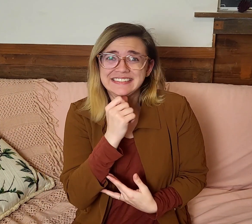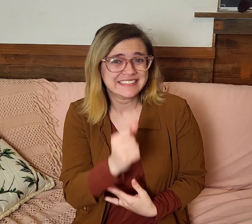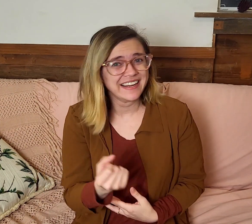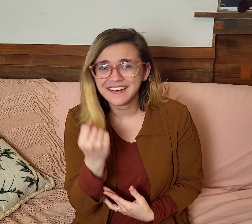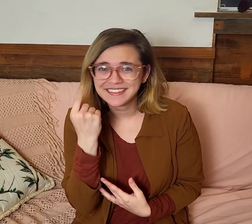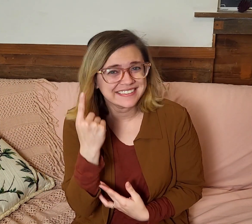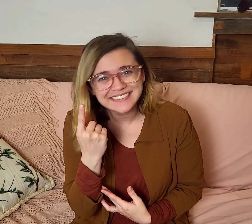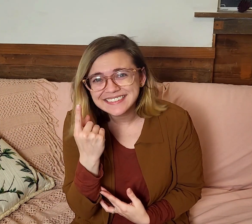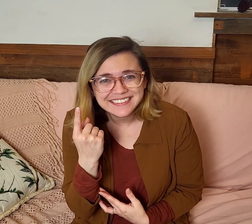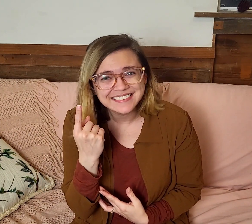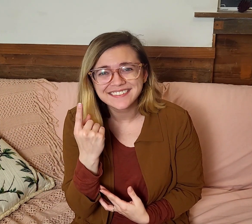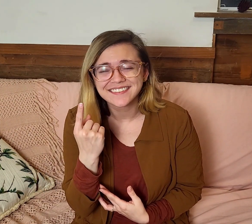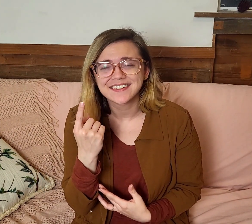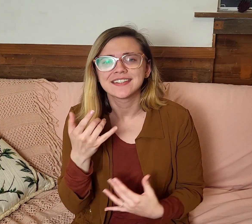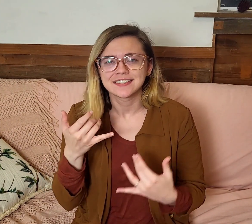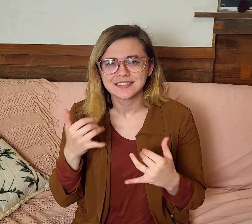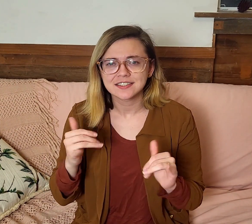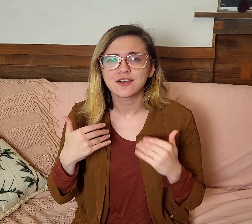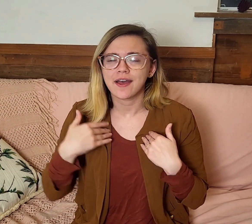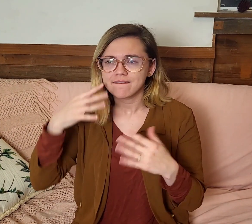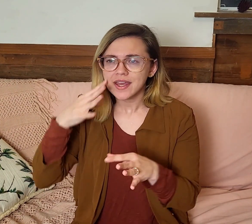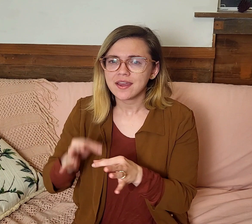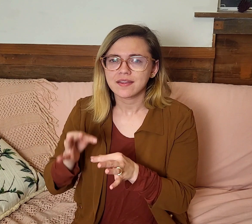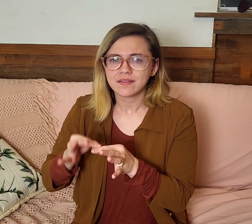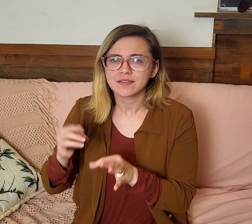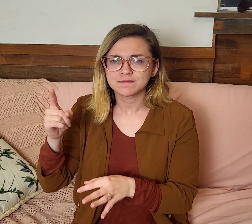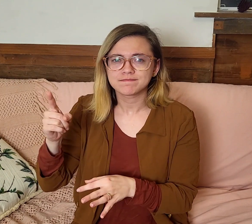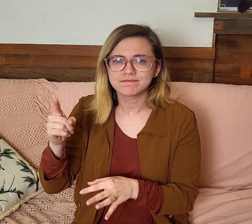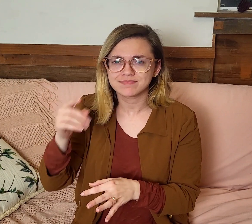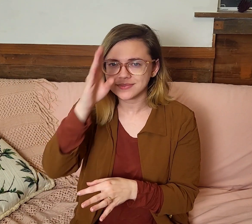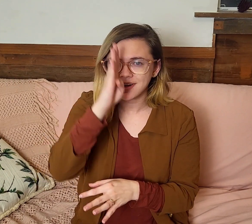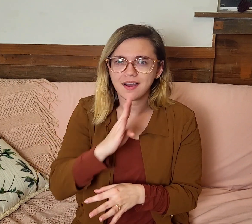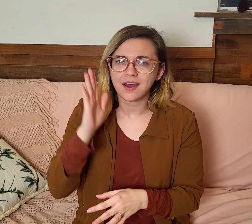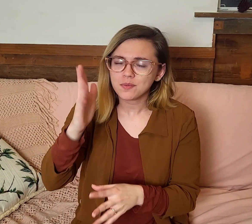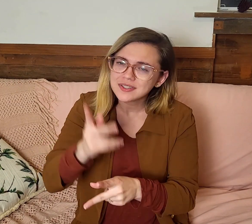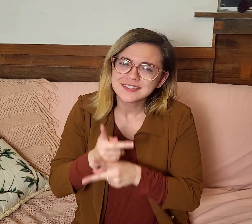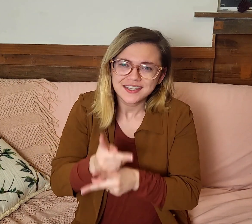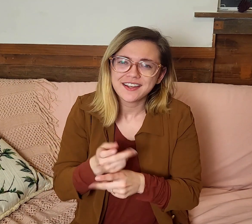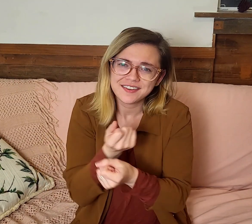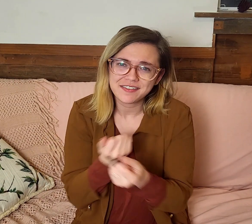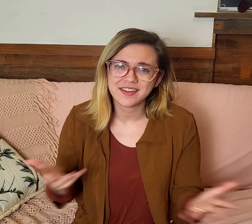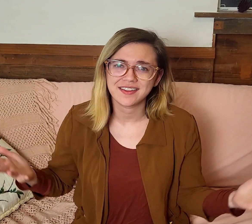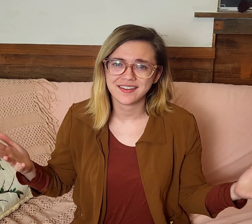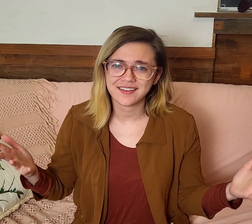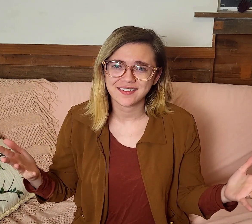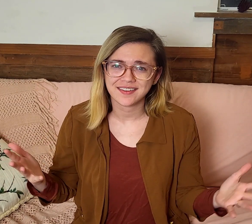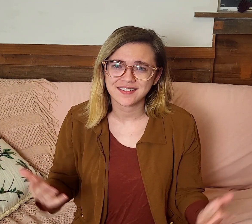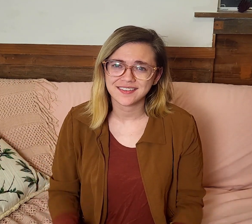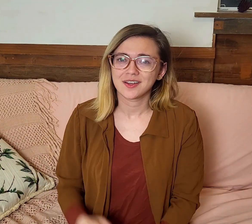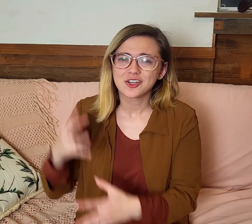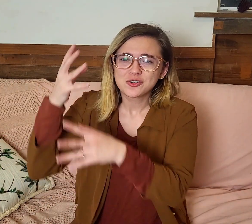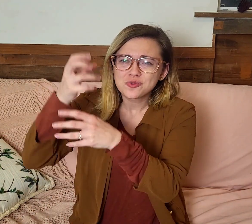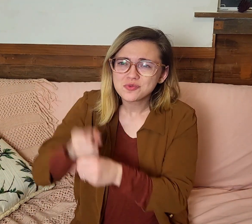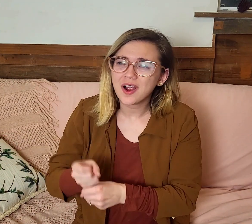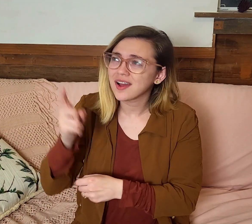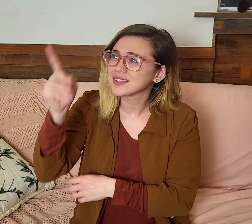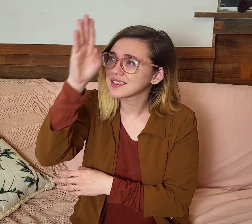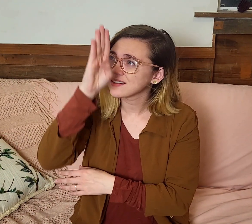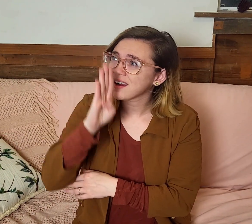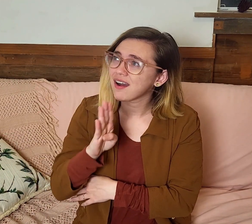I may not be able to understand it. So still have that faith in God that he will take care of everything, to